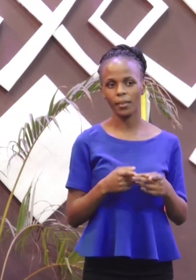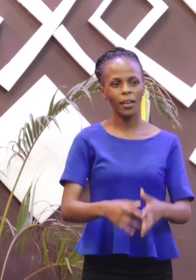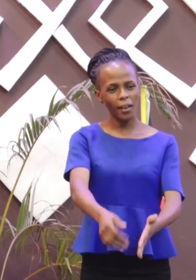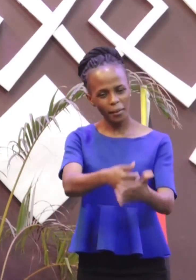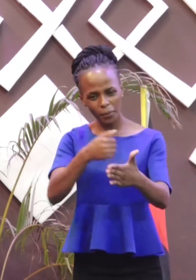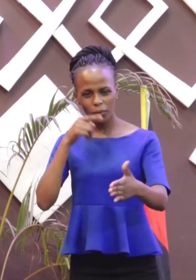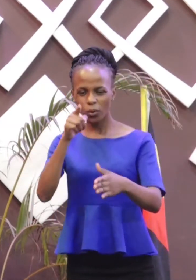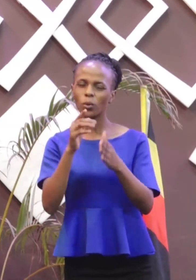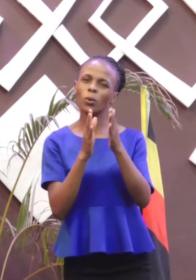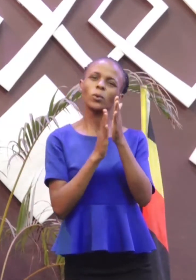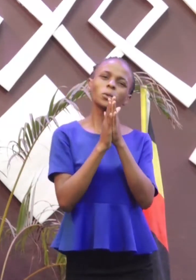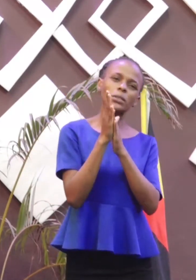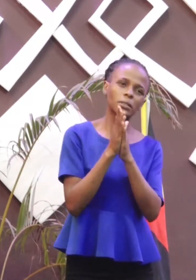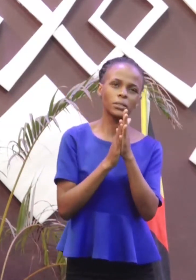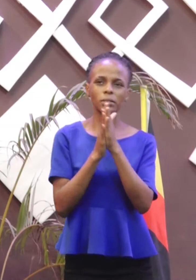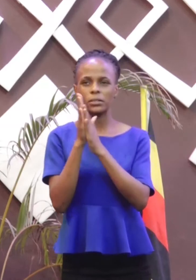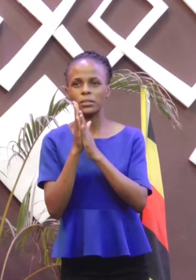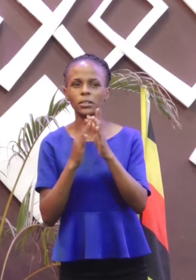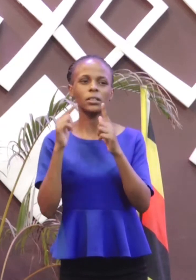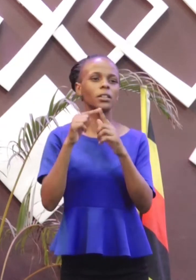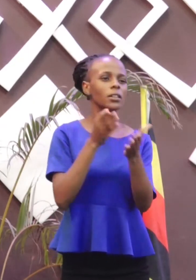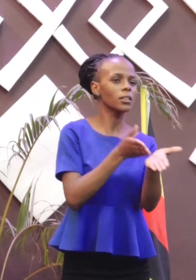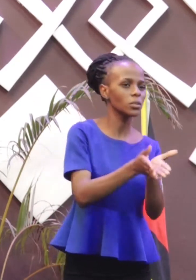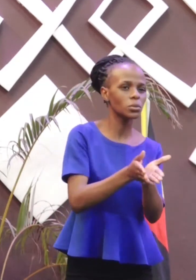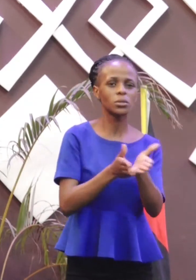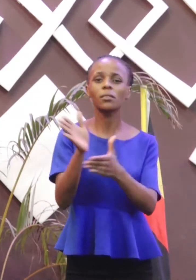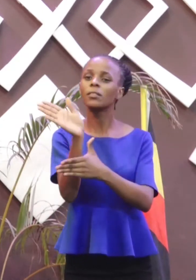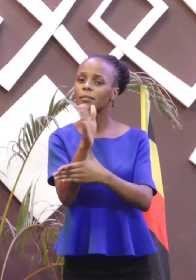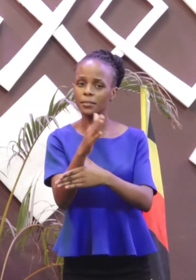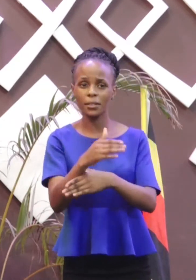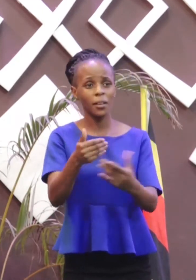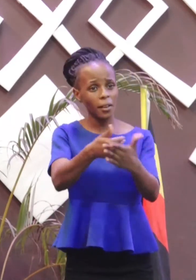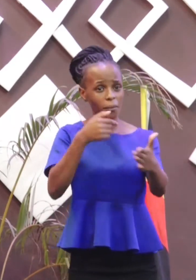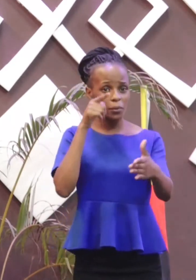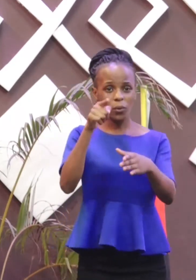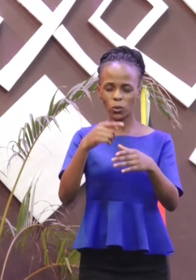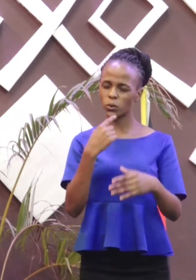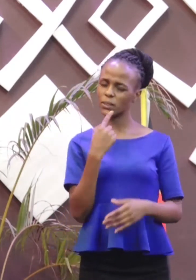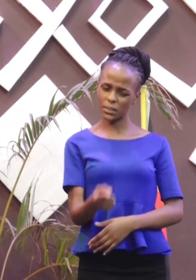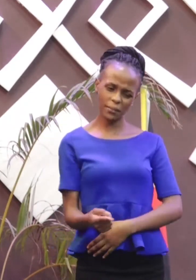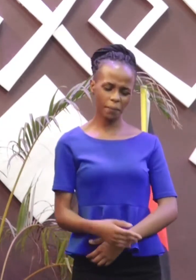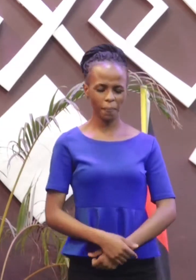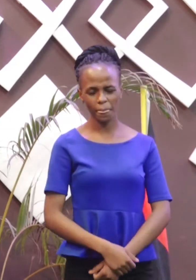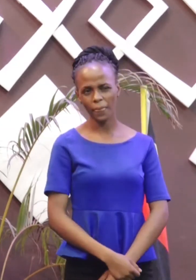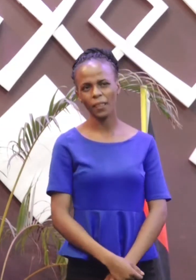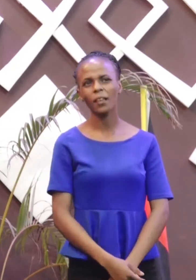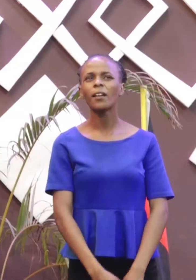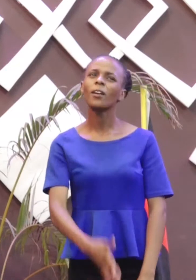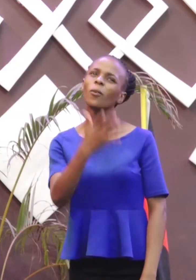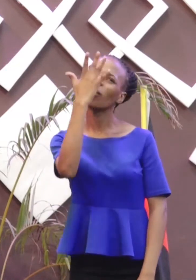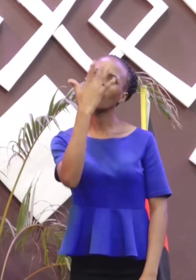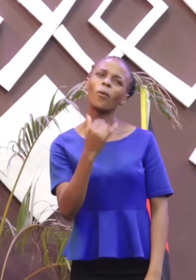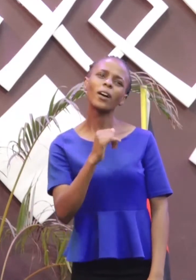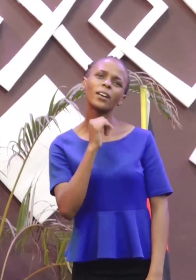Before you desire to minister, ngatona yaya nanyo kubango weleza. Before you say, why aren't they